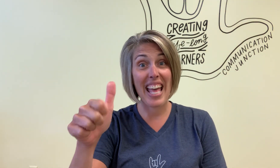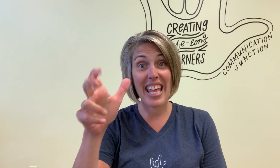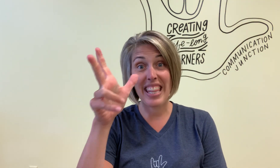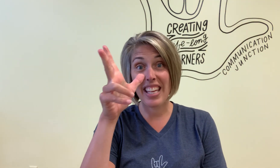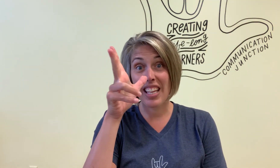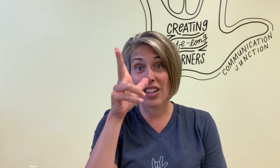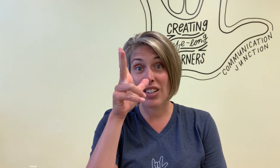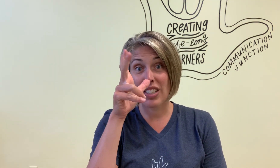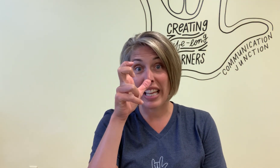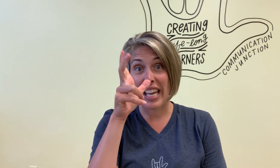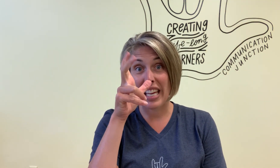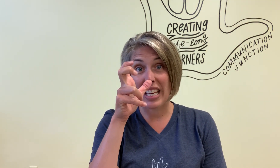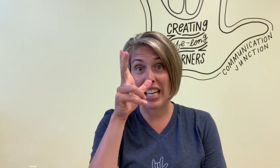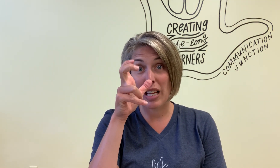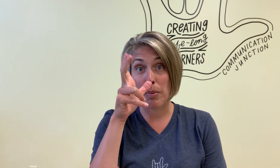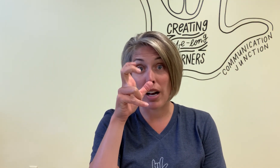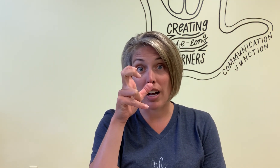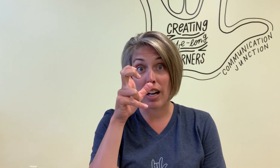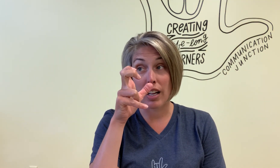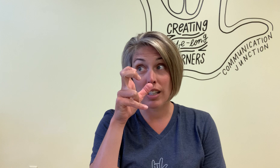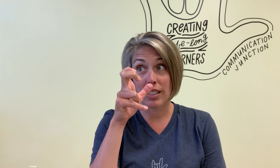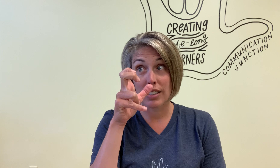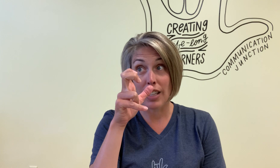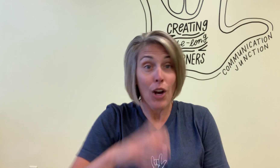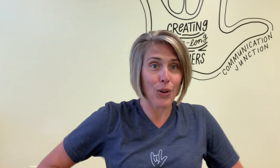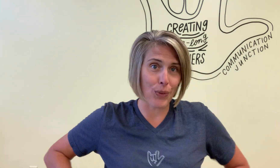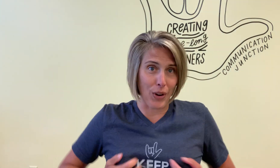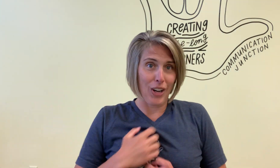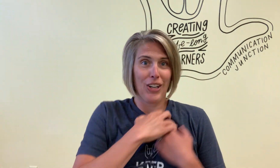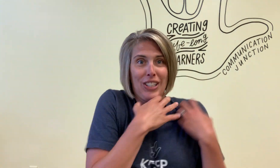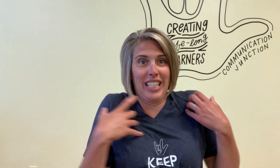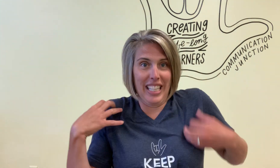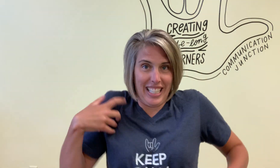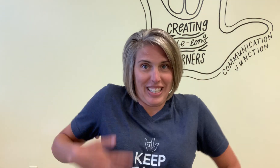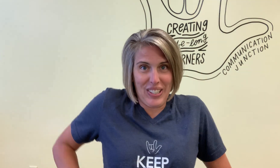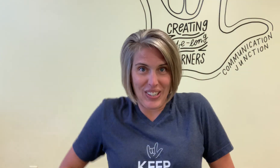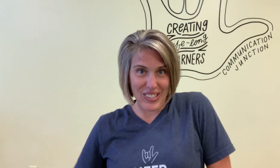10 little ladybugs crawling all